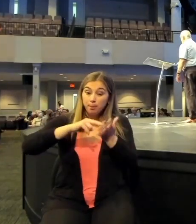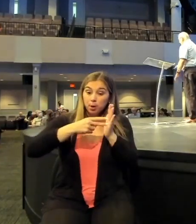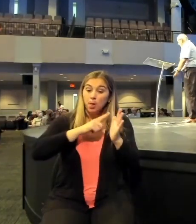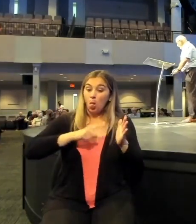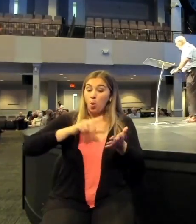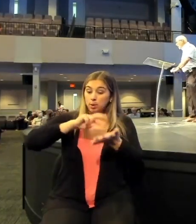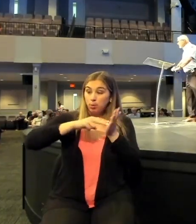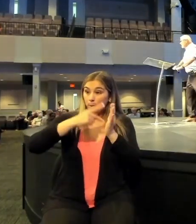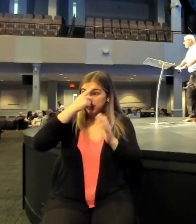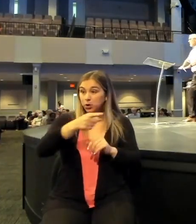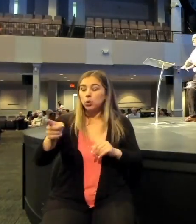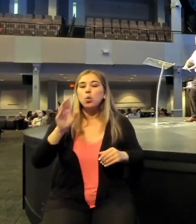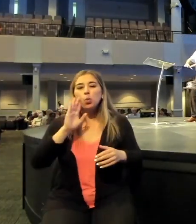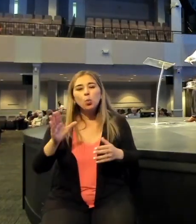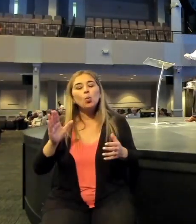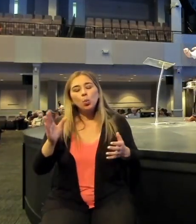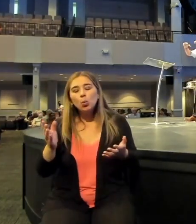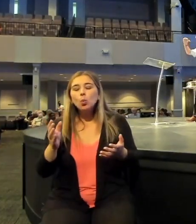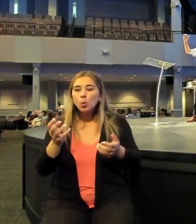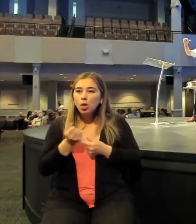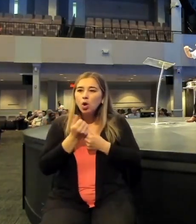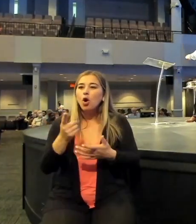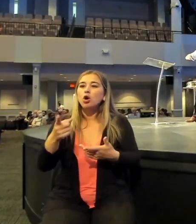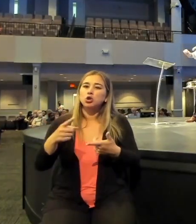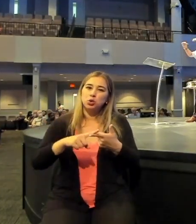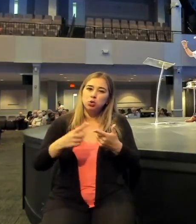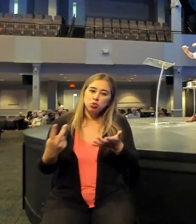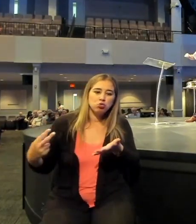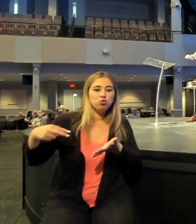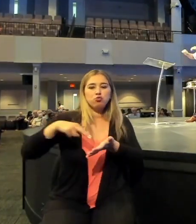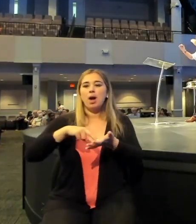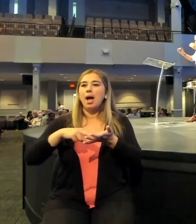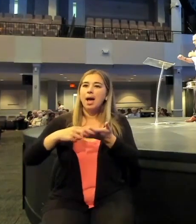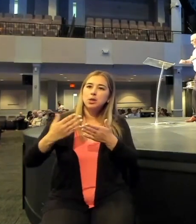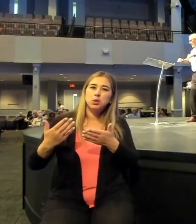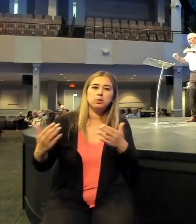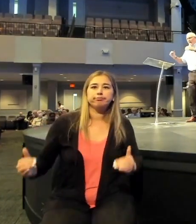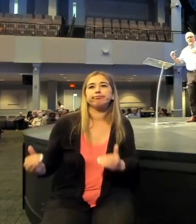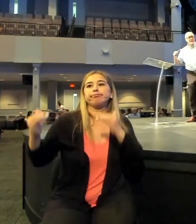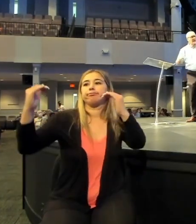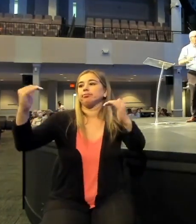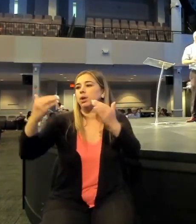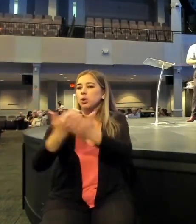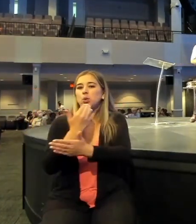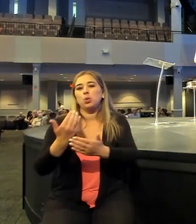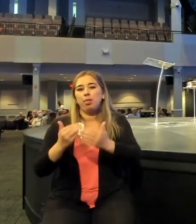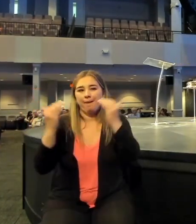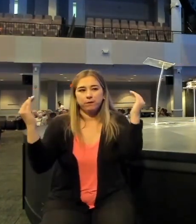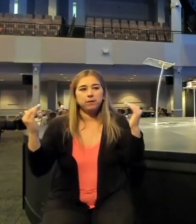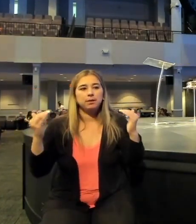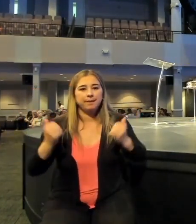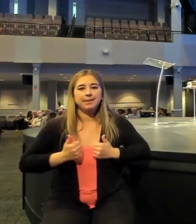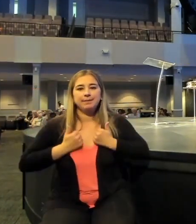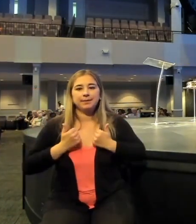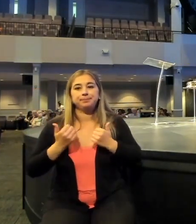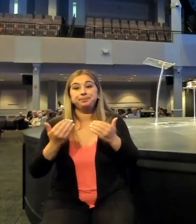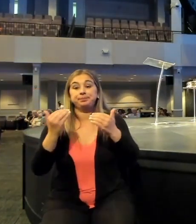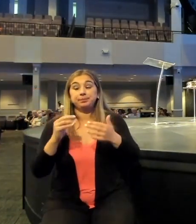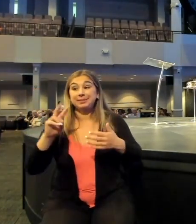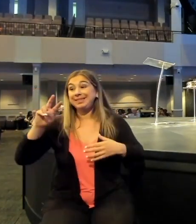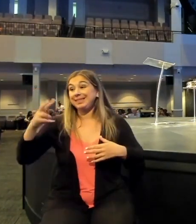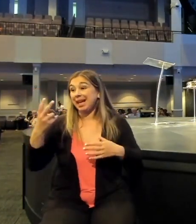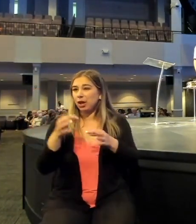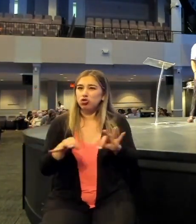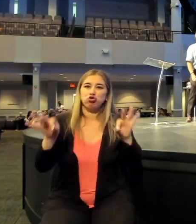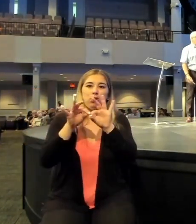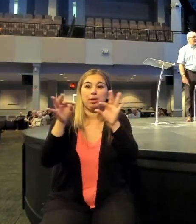for your life, it causes you to rise to a new level of living. Here's the second critical decision